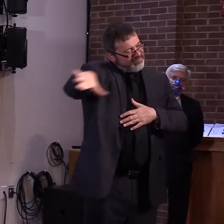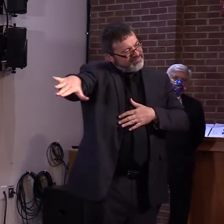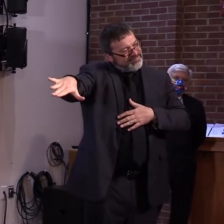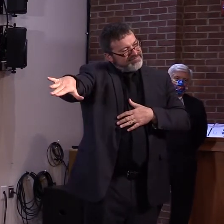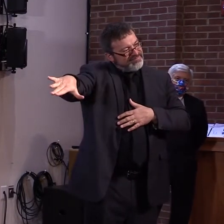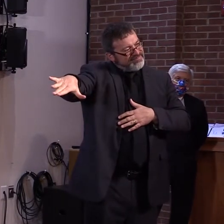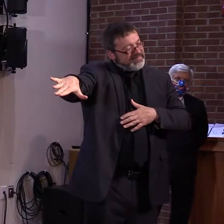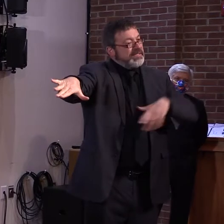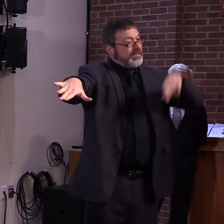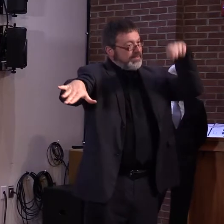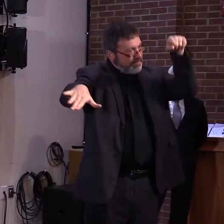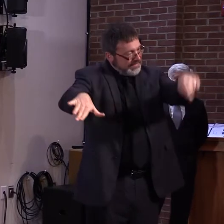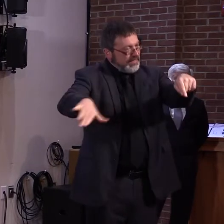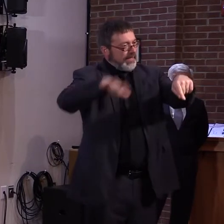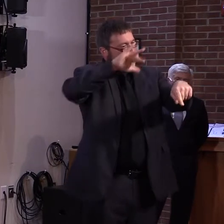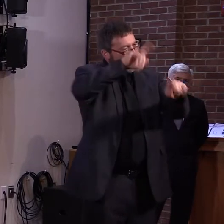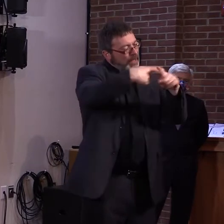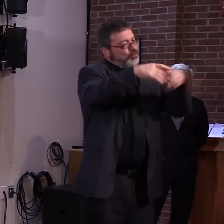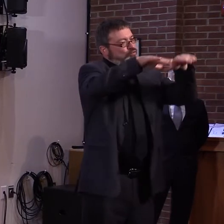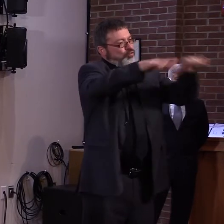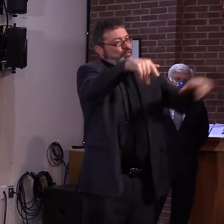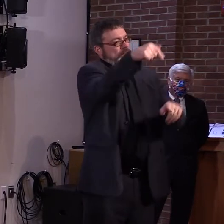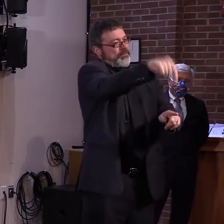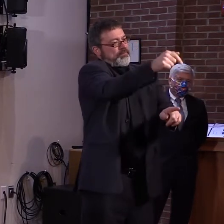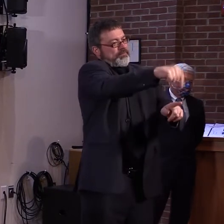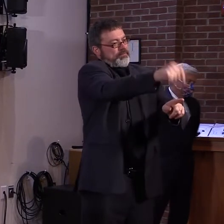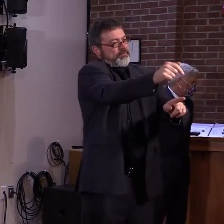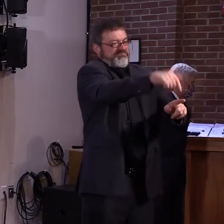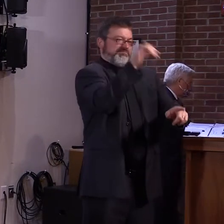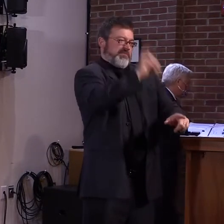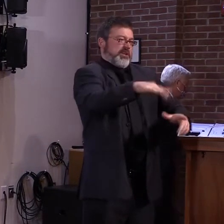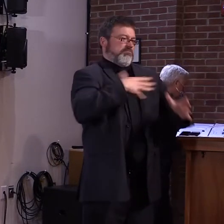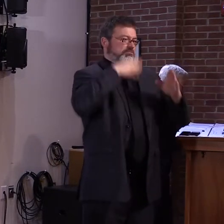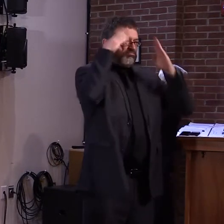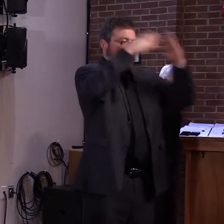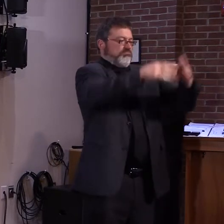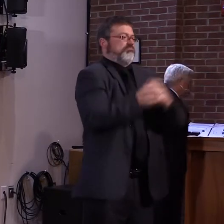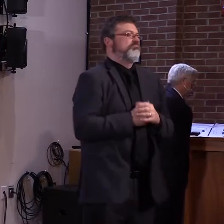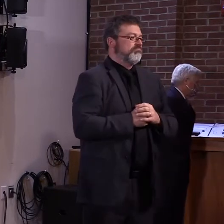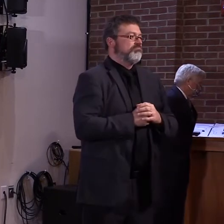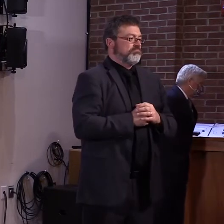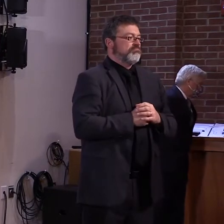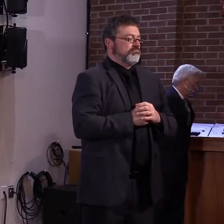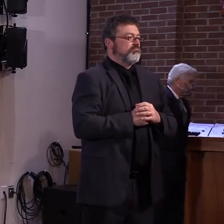kids. Thanks. All right, moving to the